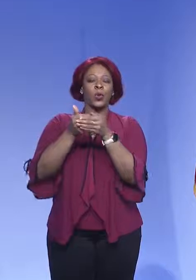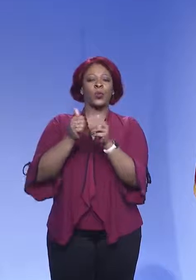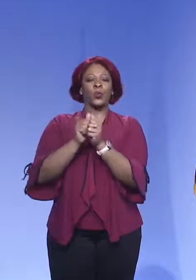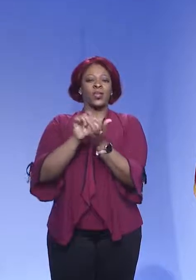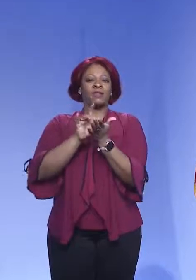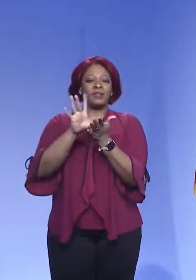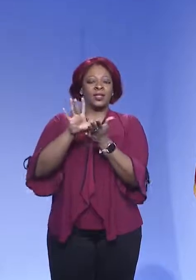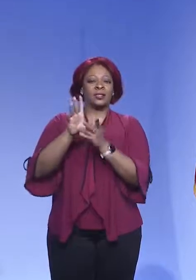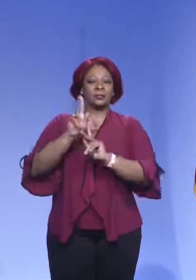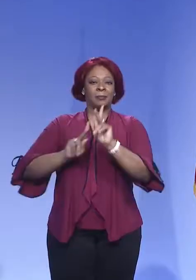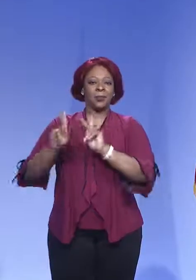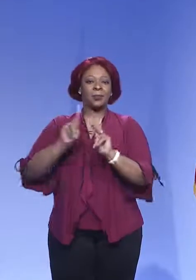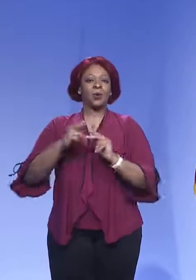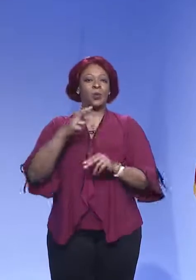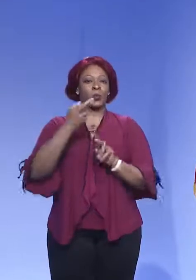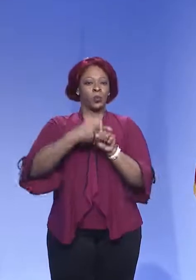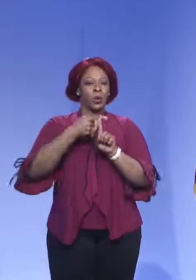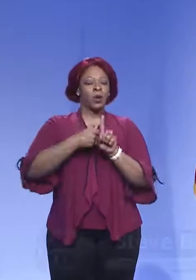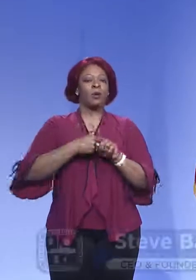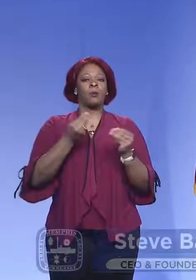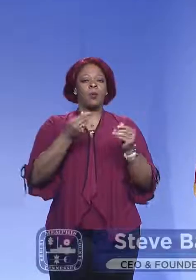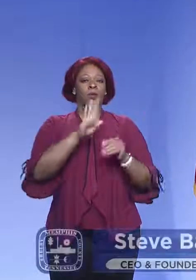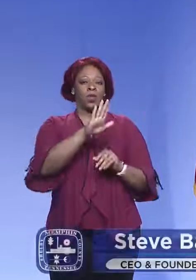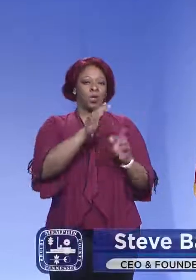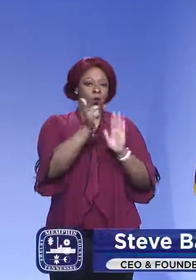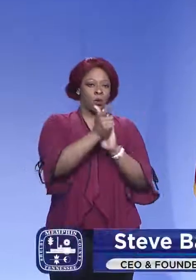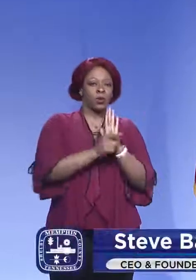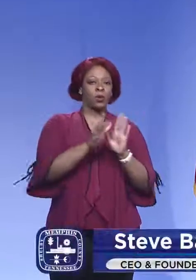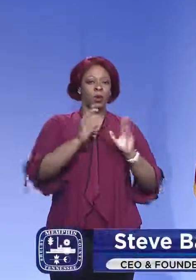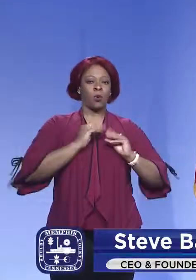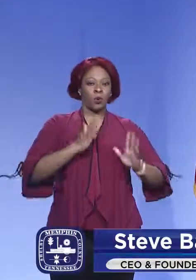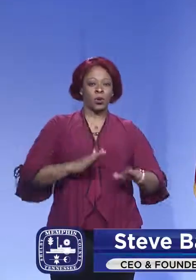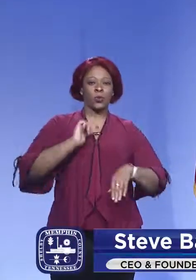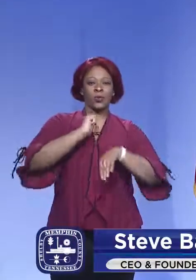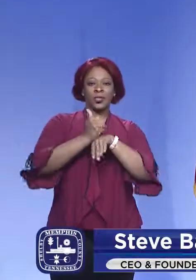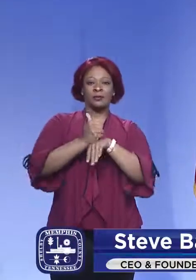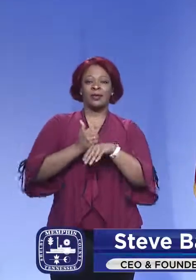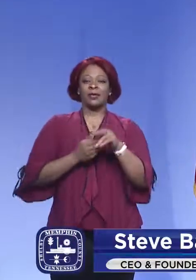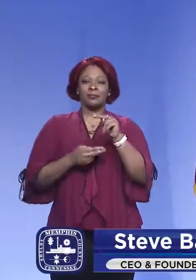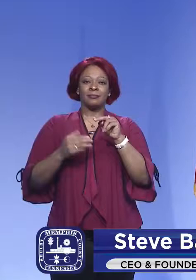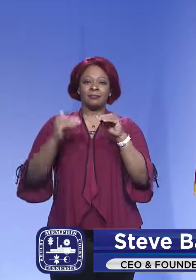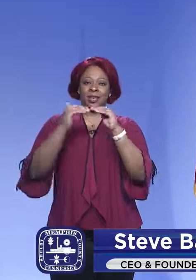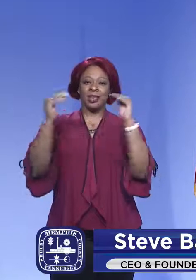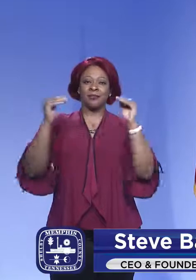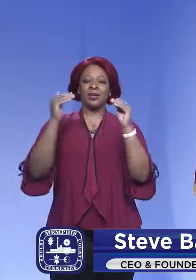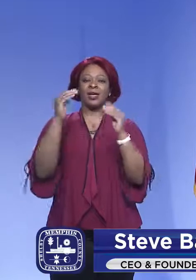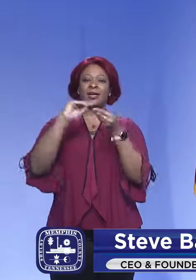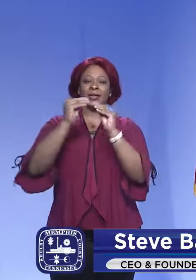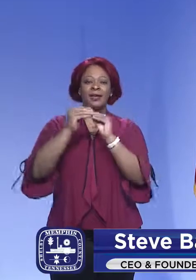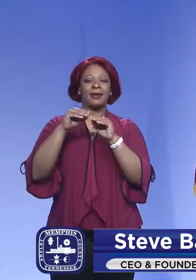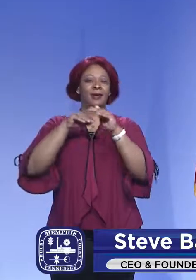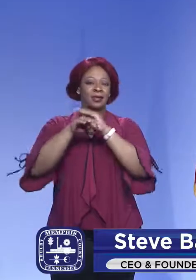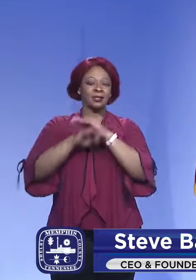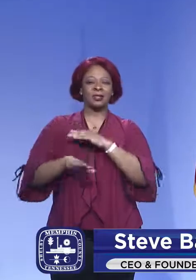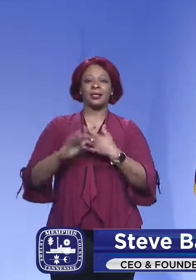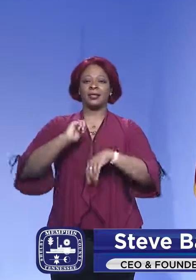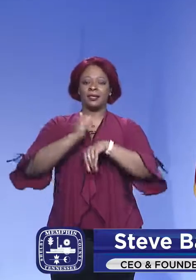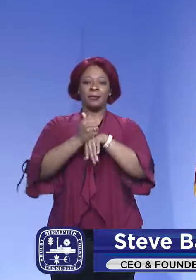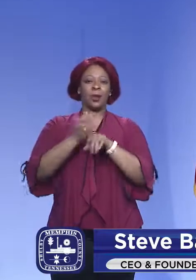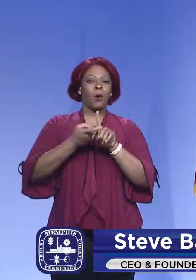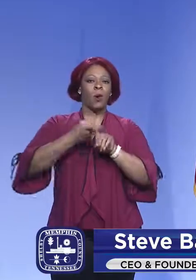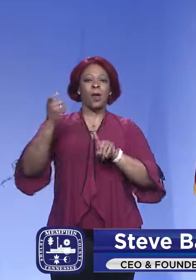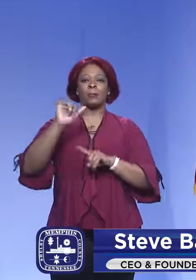courts and with rental property owners and their lawyers. We set up high levels of eviction data access and established automated